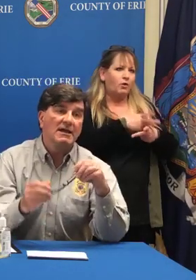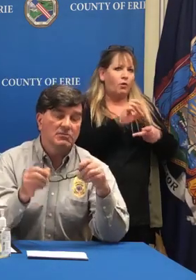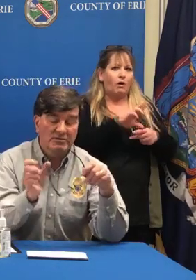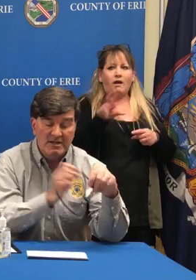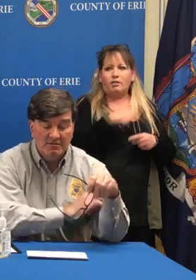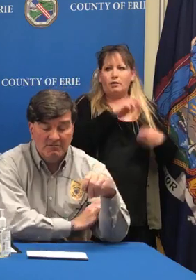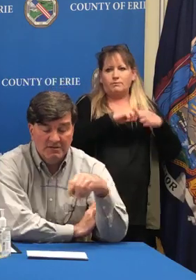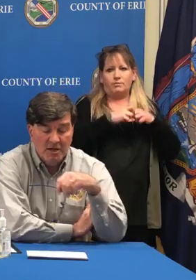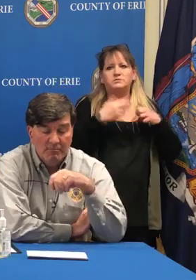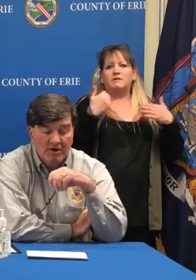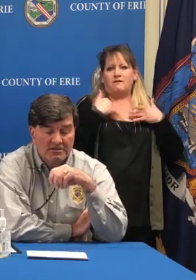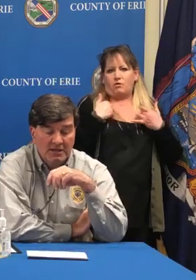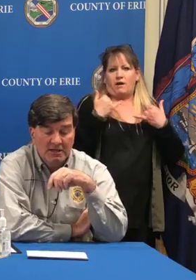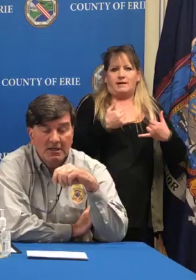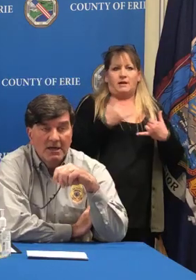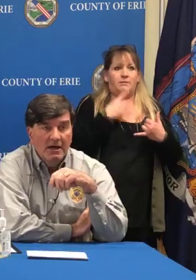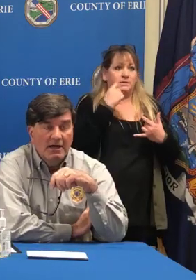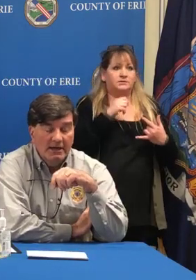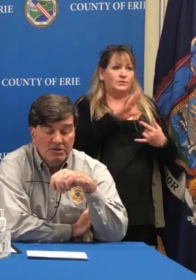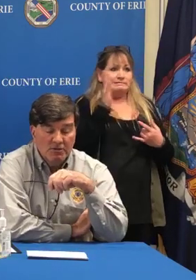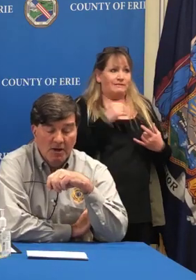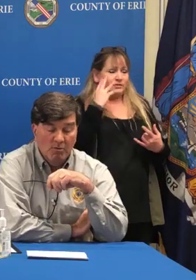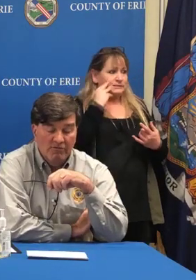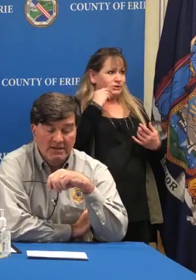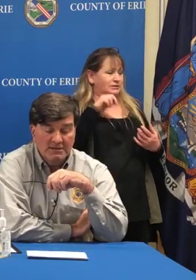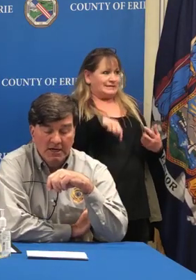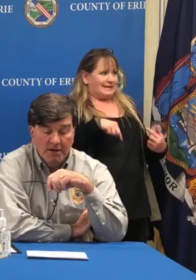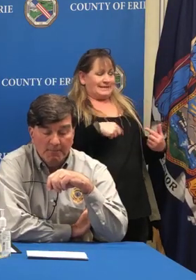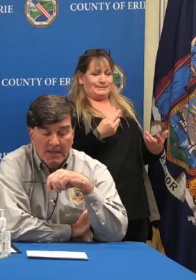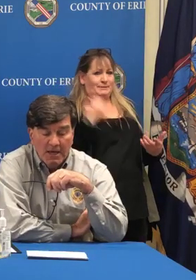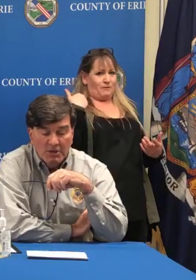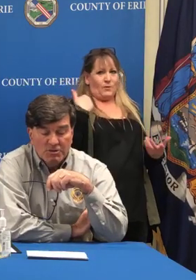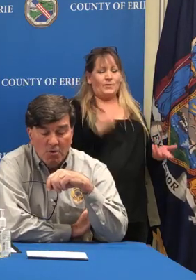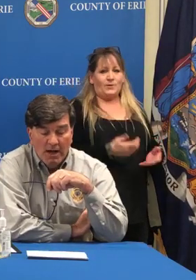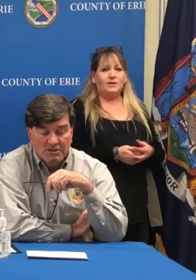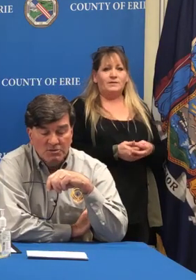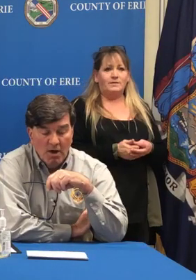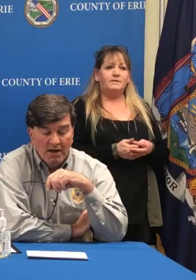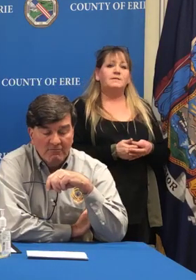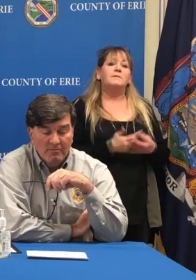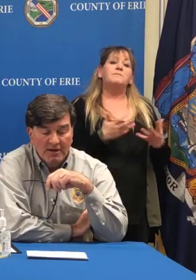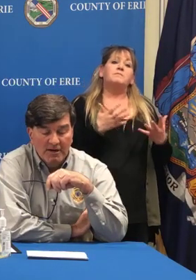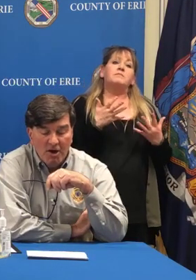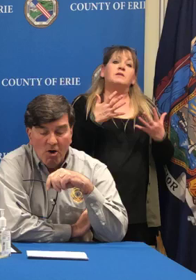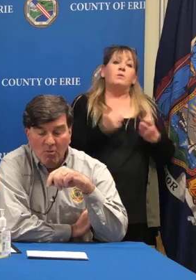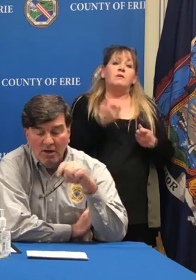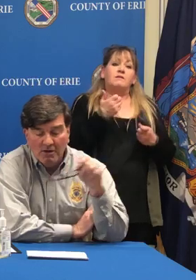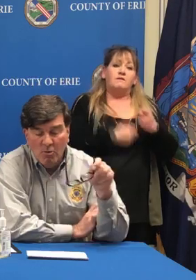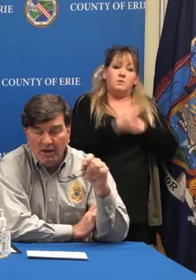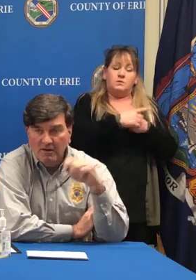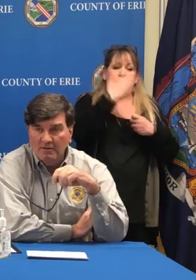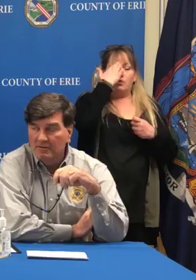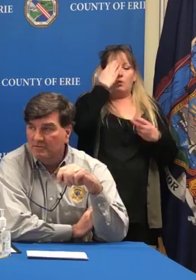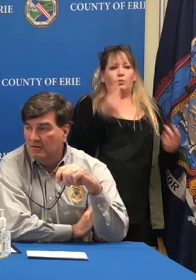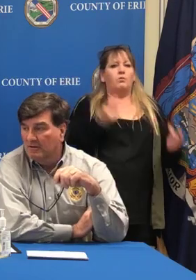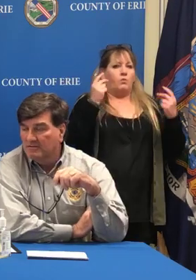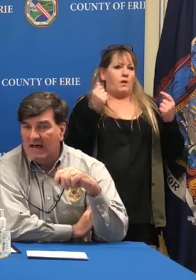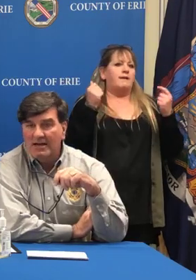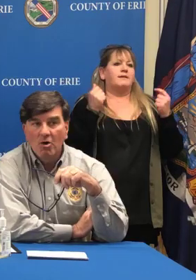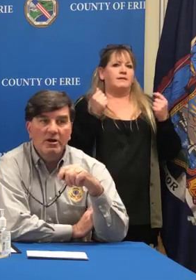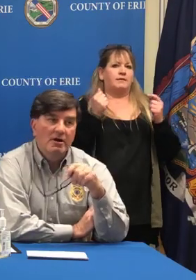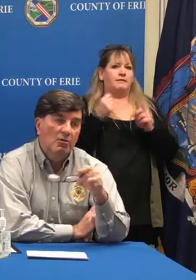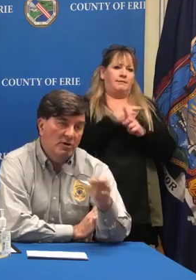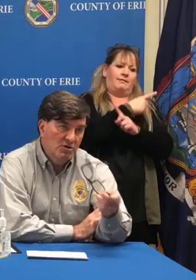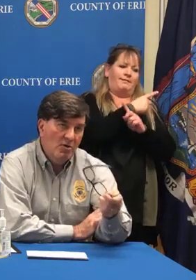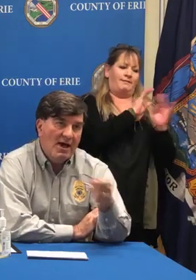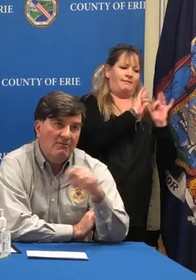facing as a result of this unprecedented issue that we're facing here. So I just wanted everybody to know, a quick little side